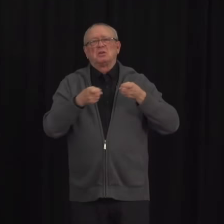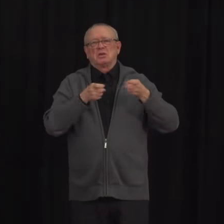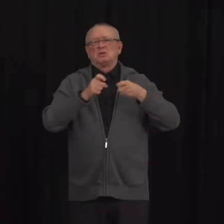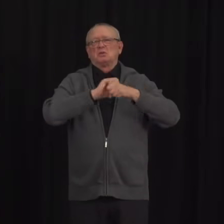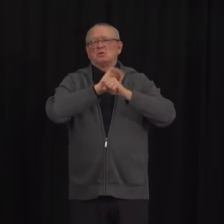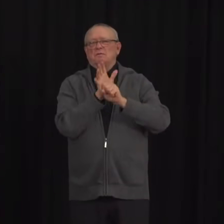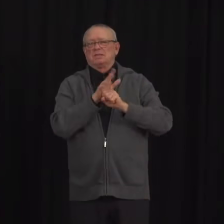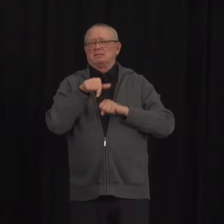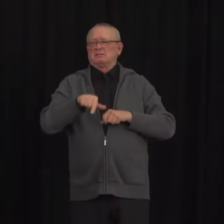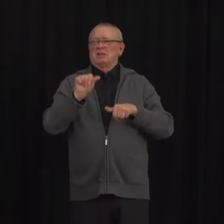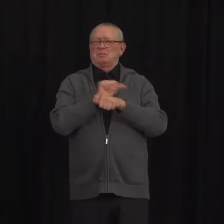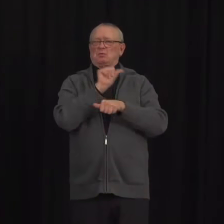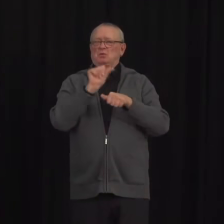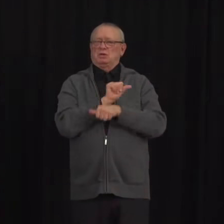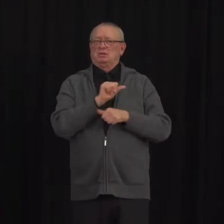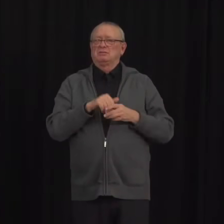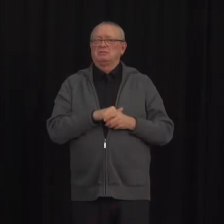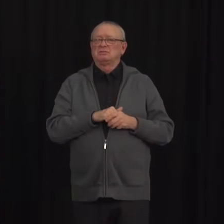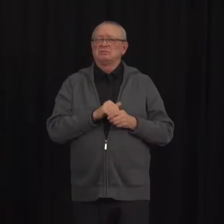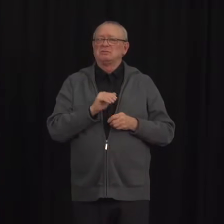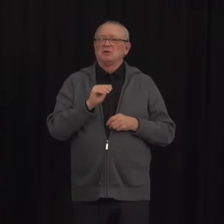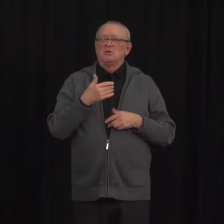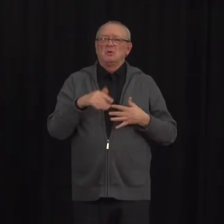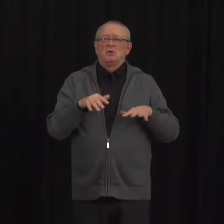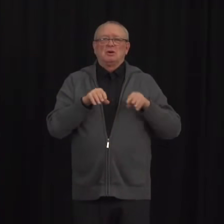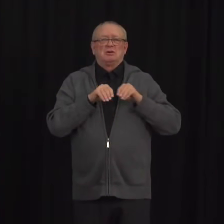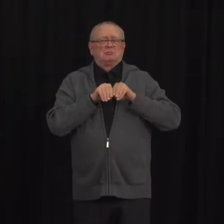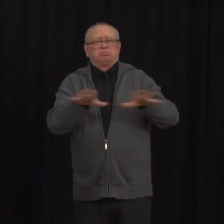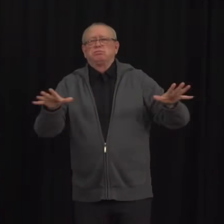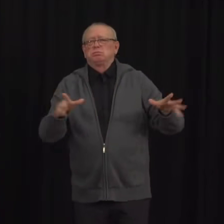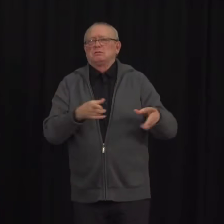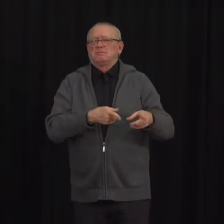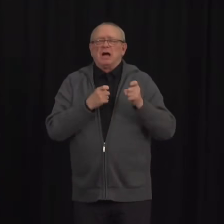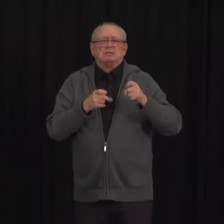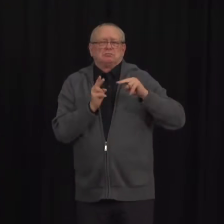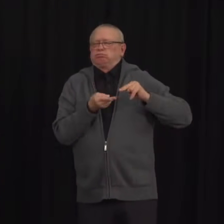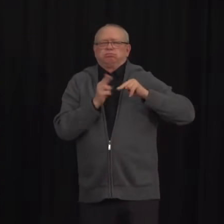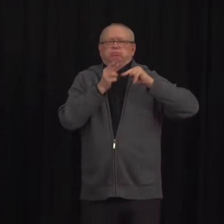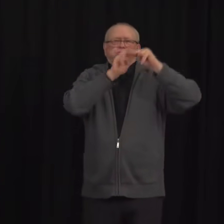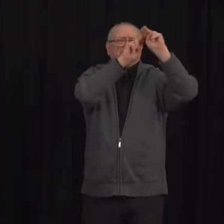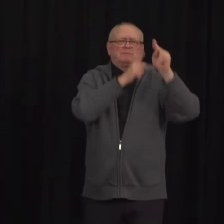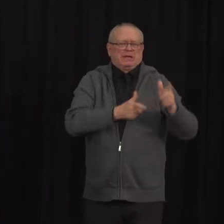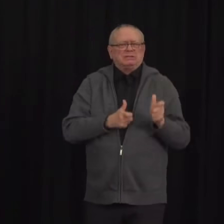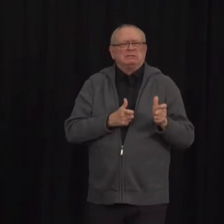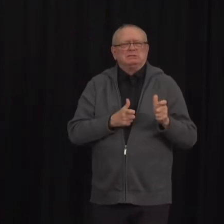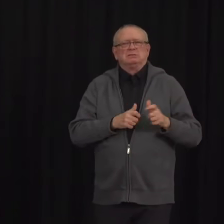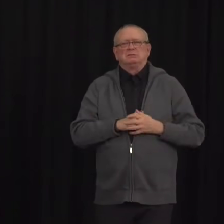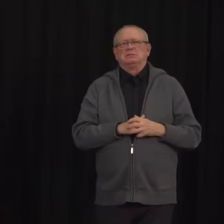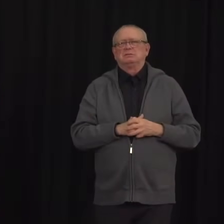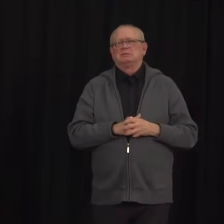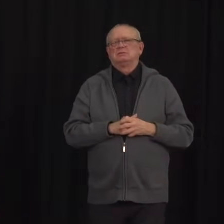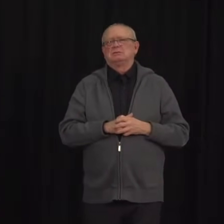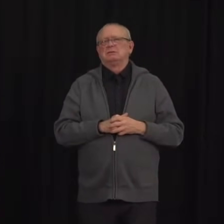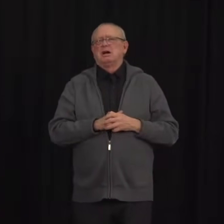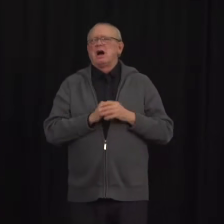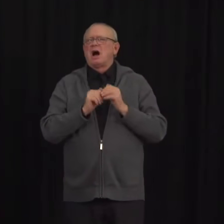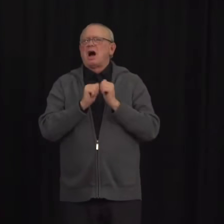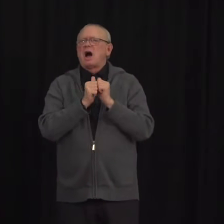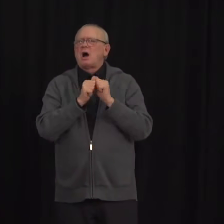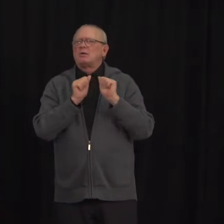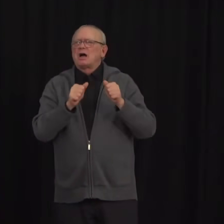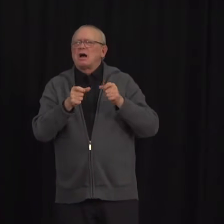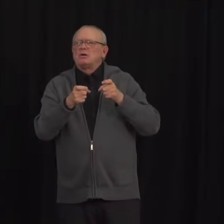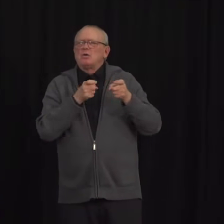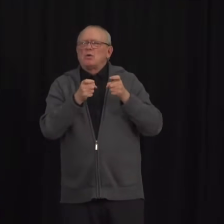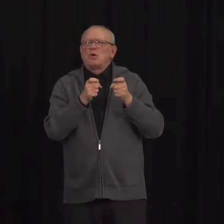Alberta? This seems to be spreading at a rapid pace. And if so, how are we going to do that without